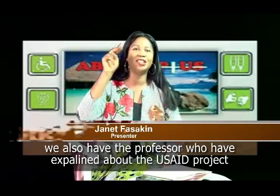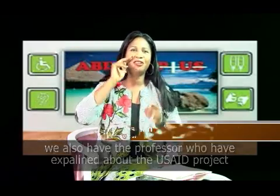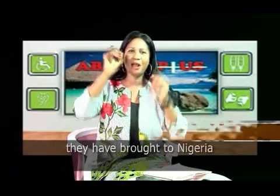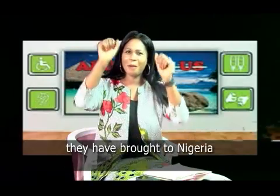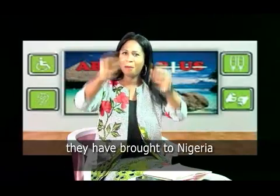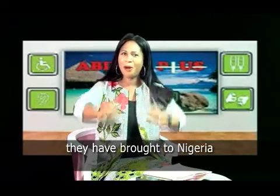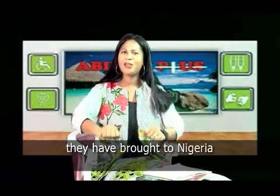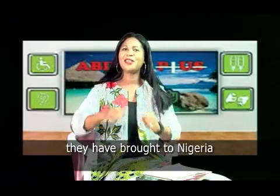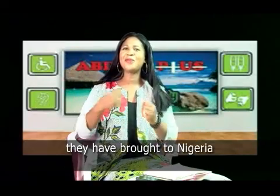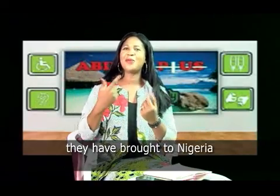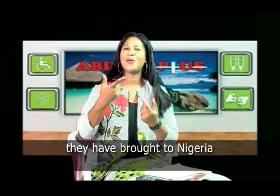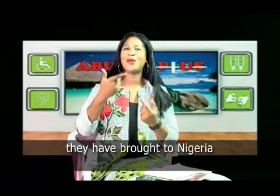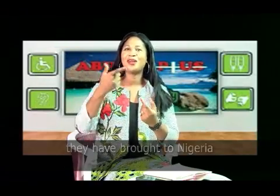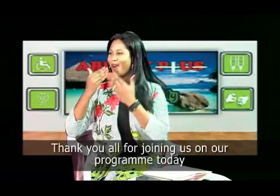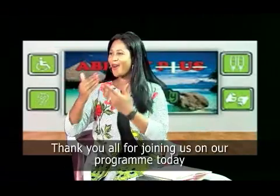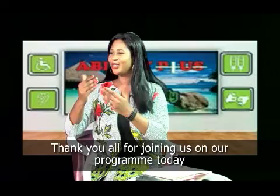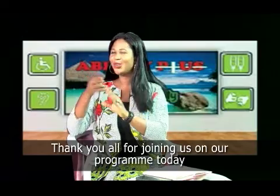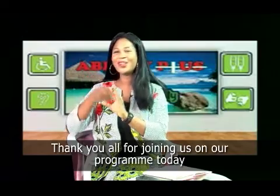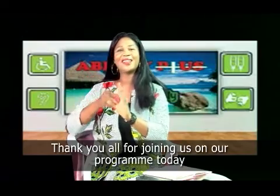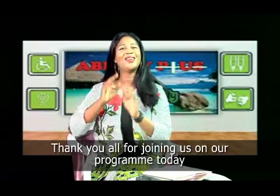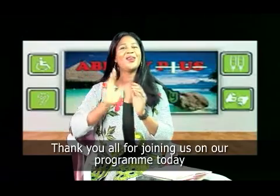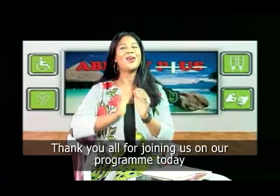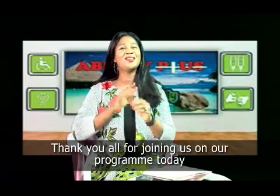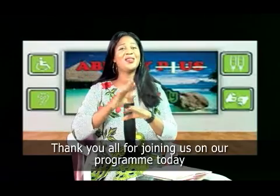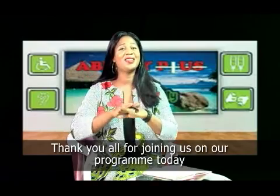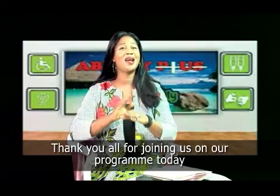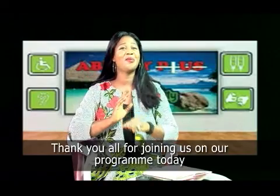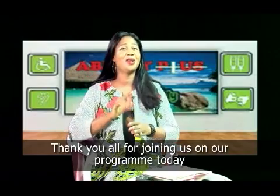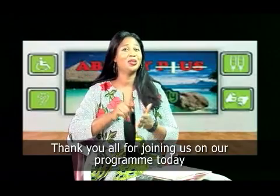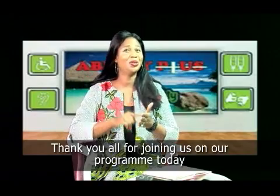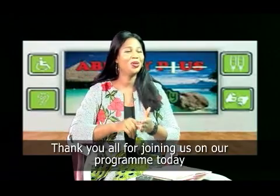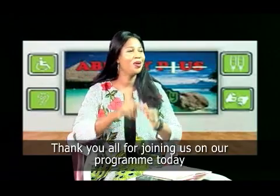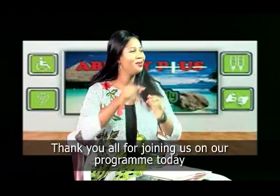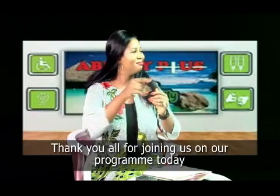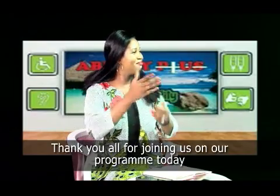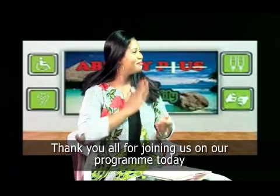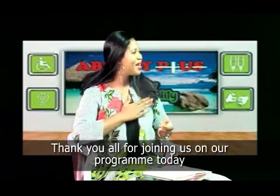project they have brought to Nigeria. Thank you all for joining us on our show